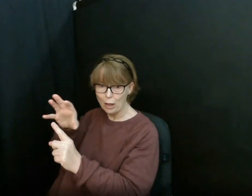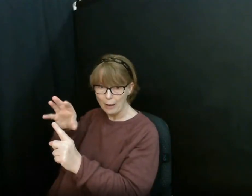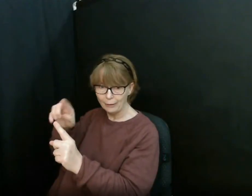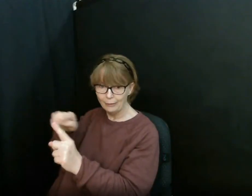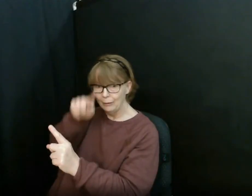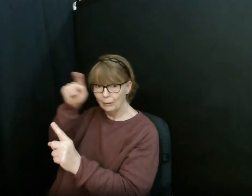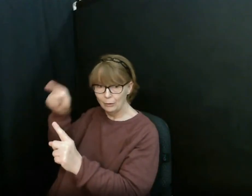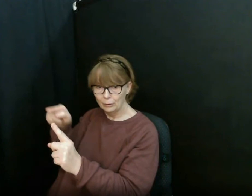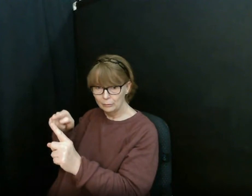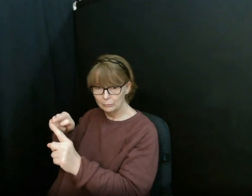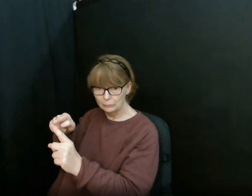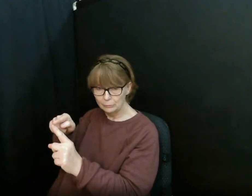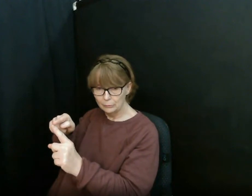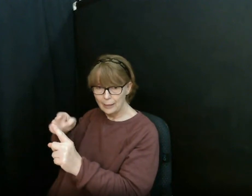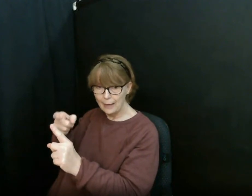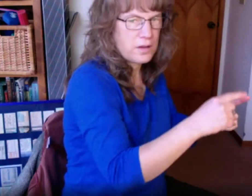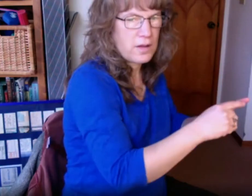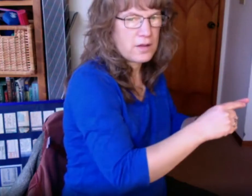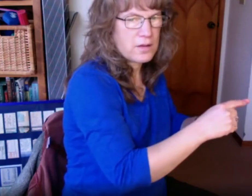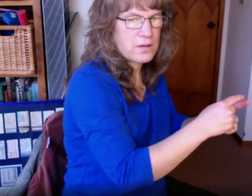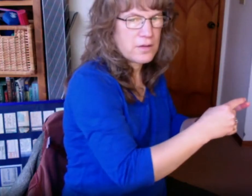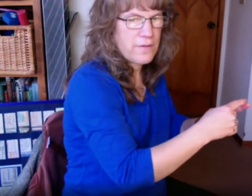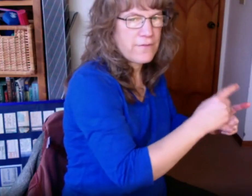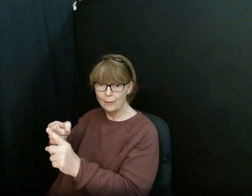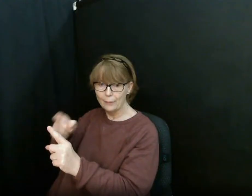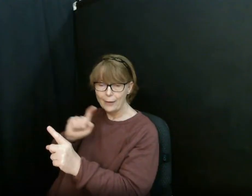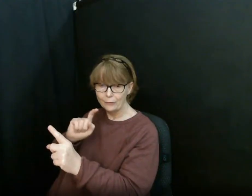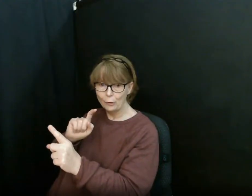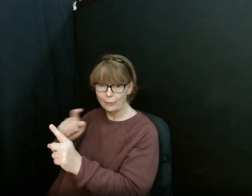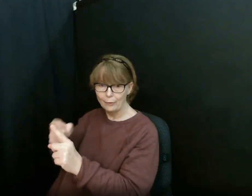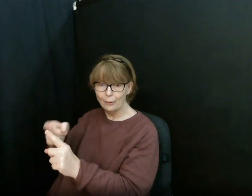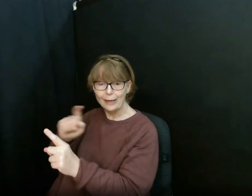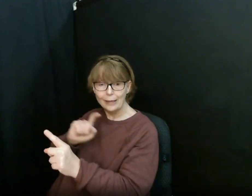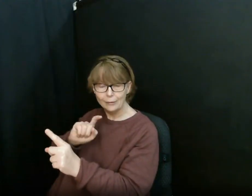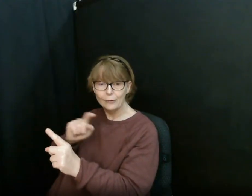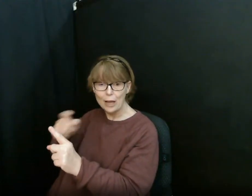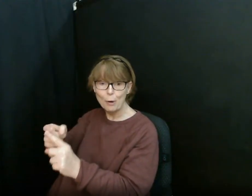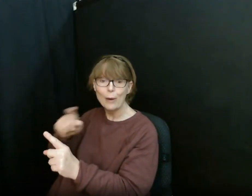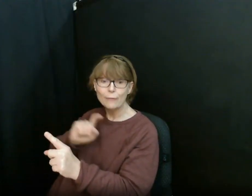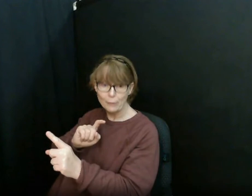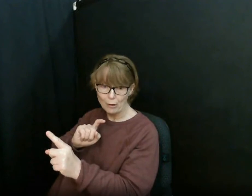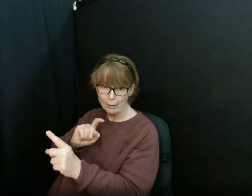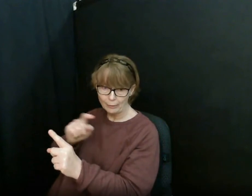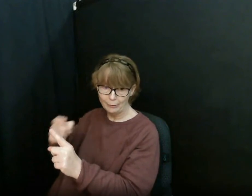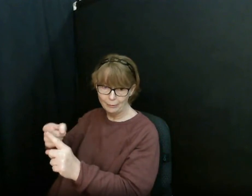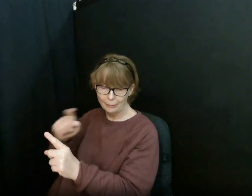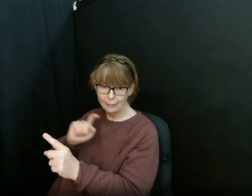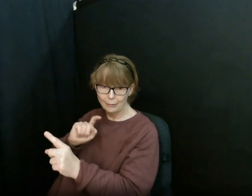clock. Okay. Yeah. And then this has to do with taking time away from the clock.